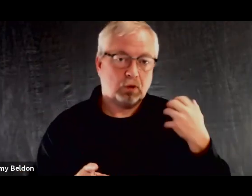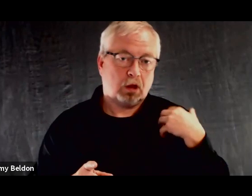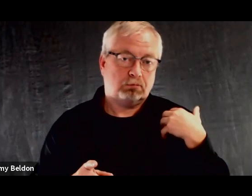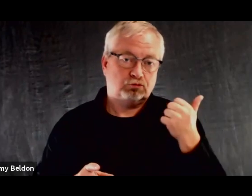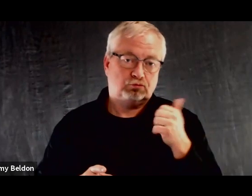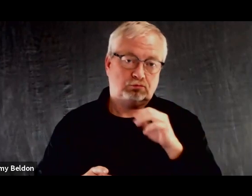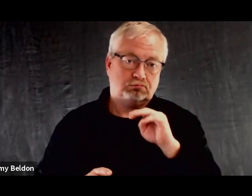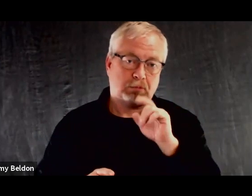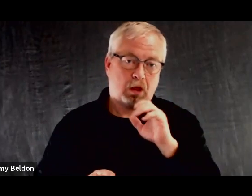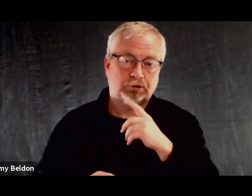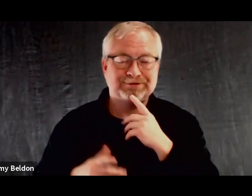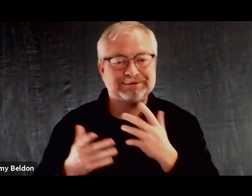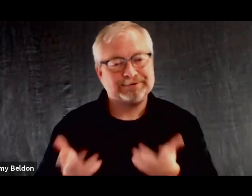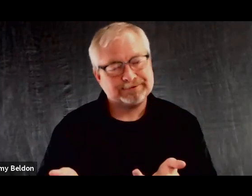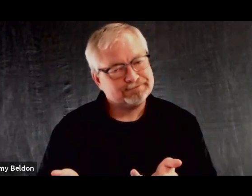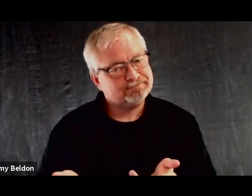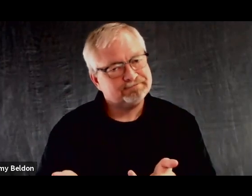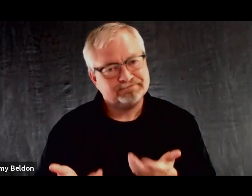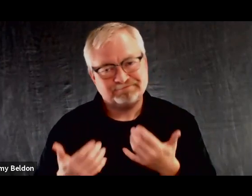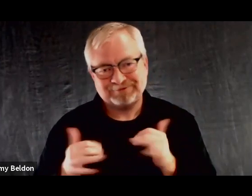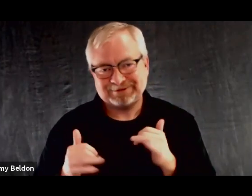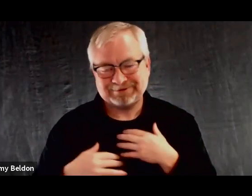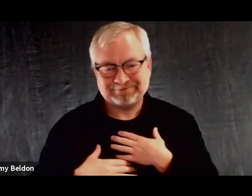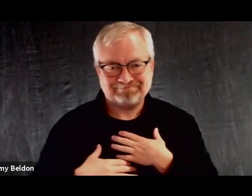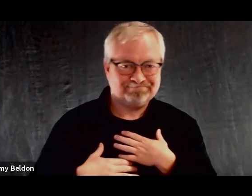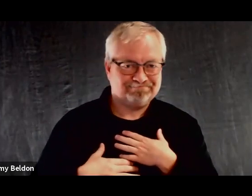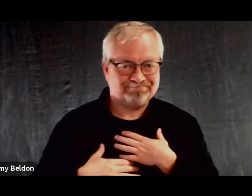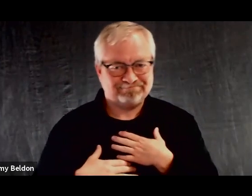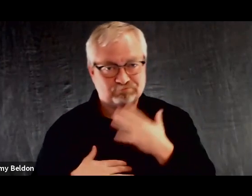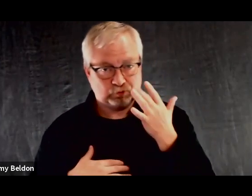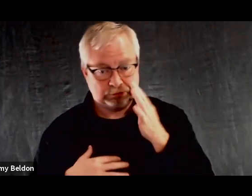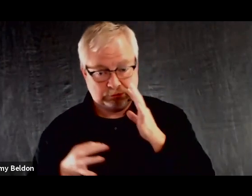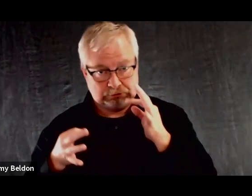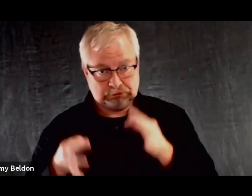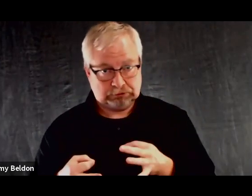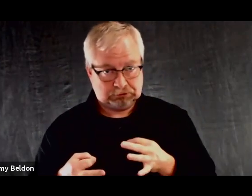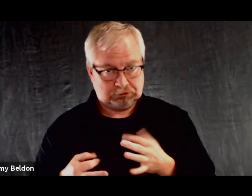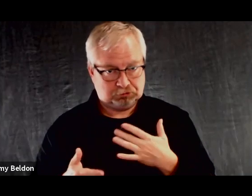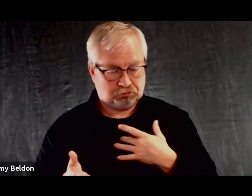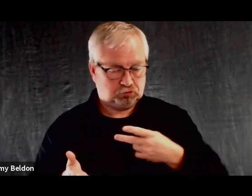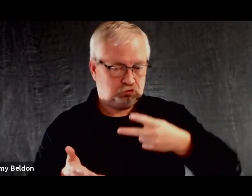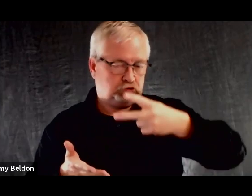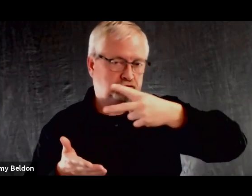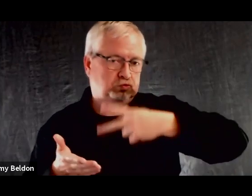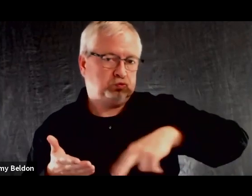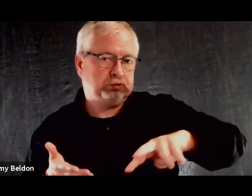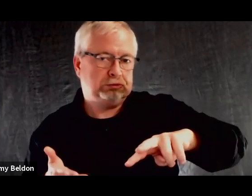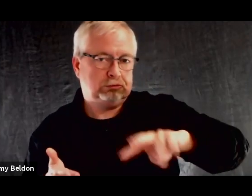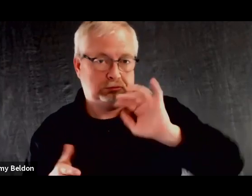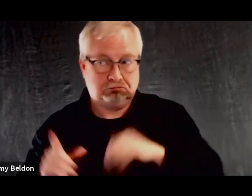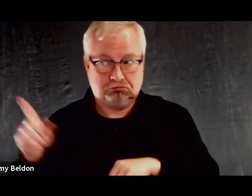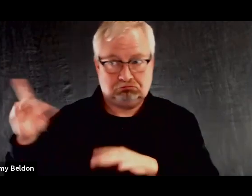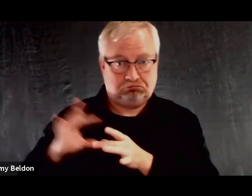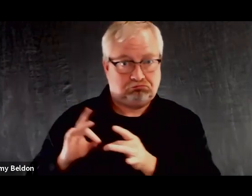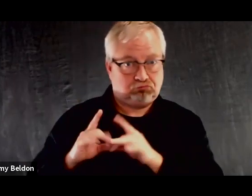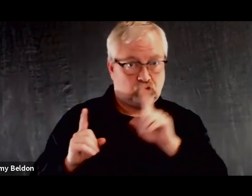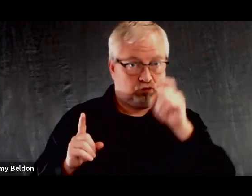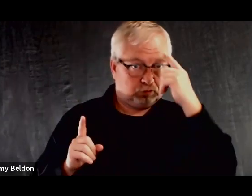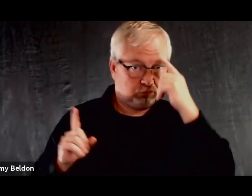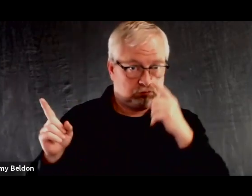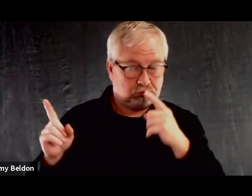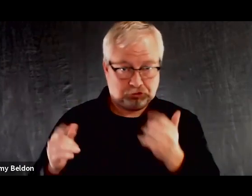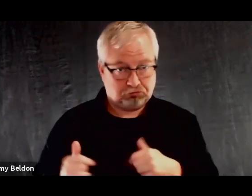it's that next decision point is a couple weeks away, and as the governor has said many a time, things can change pretty quickly.